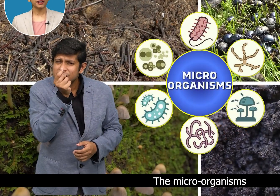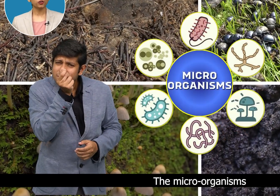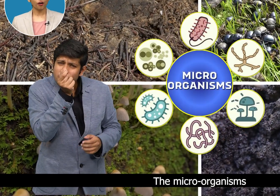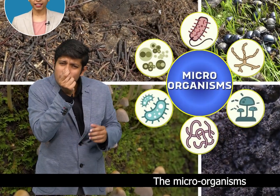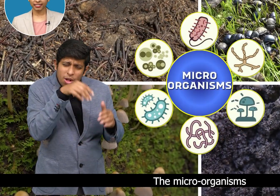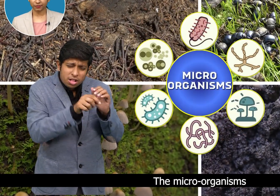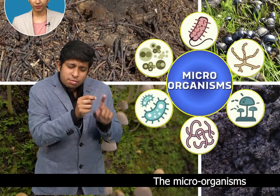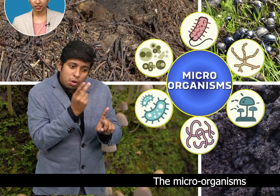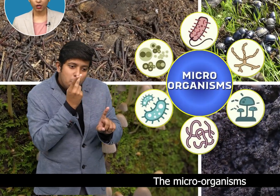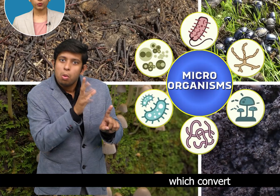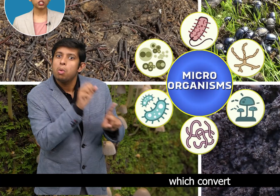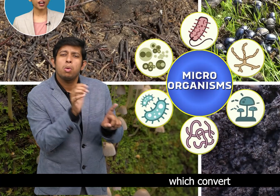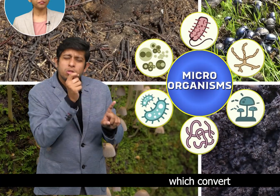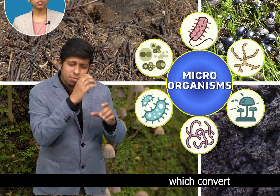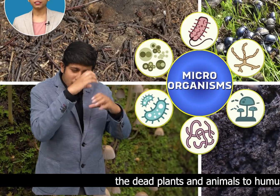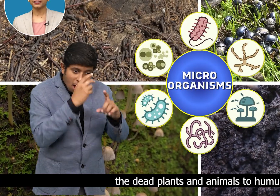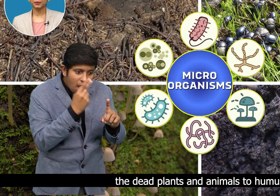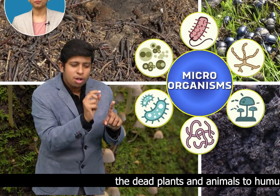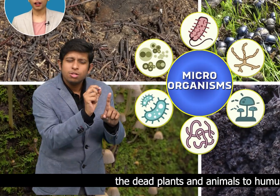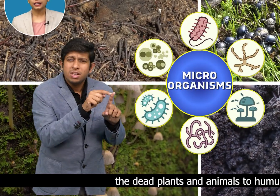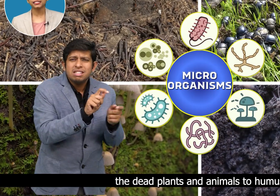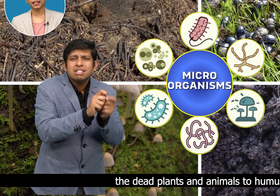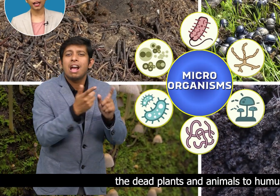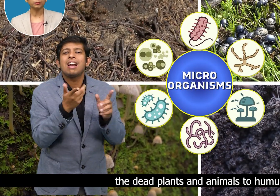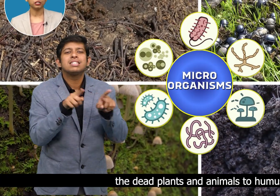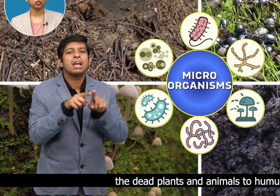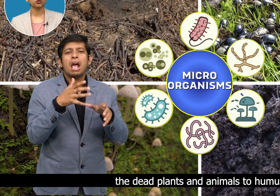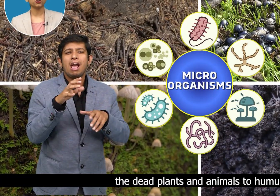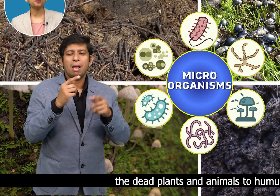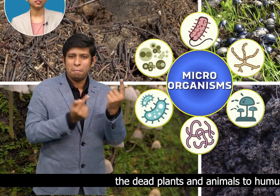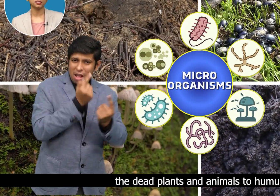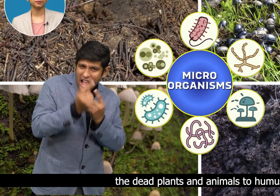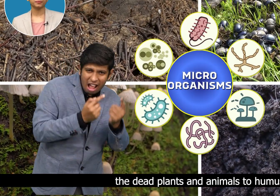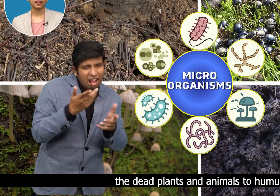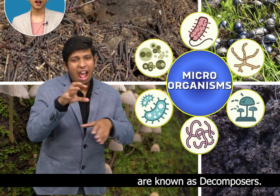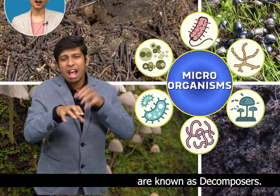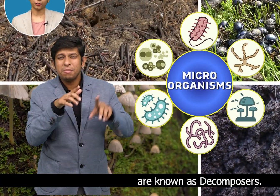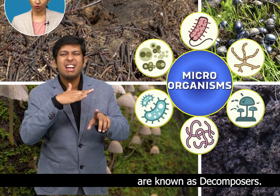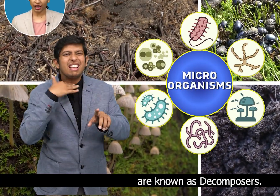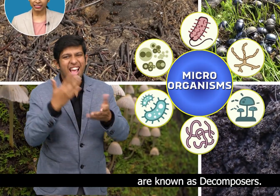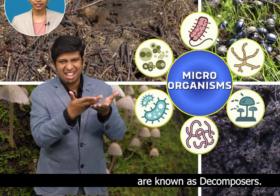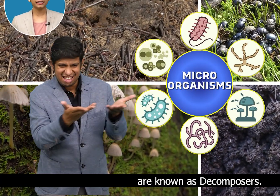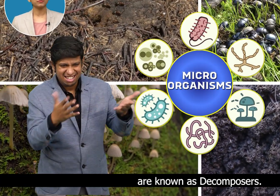The microorganisms which convert the dead plants and animals to humus